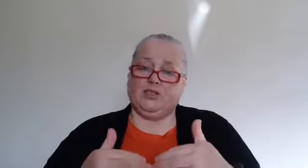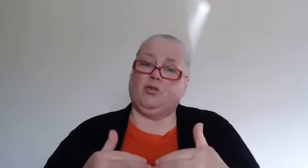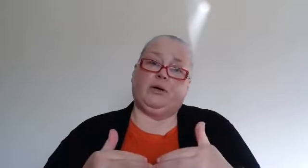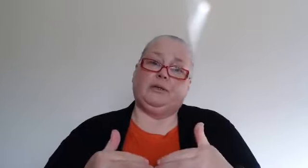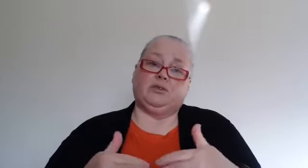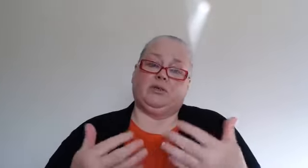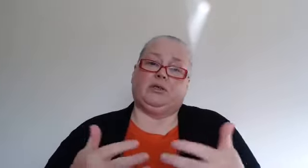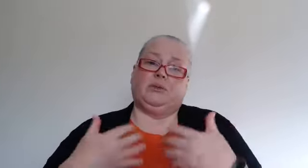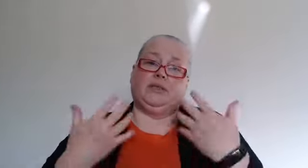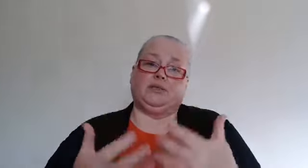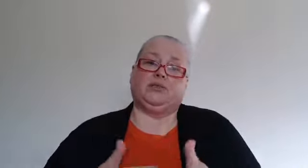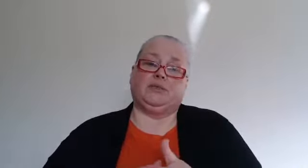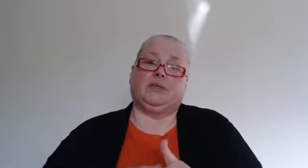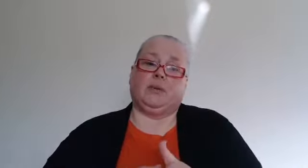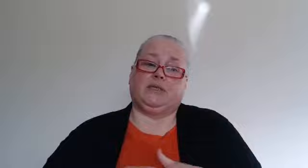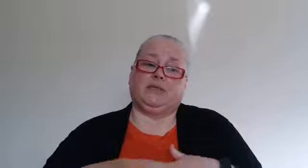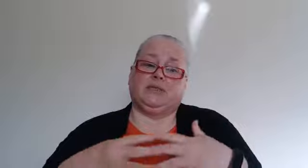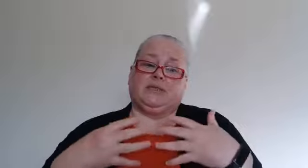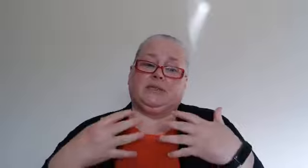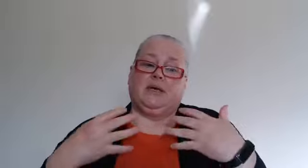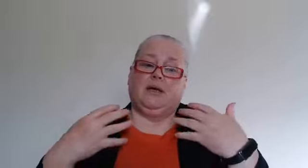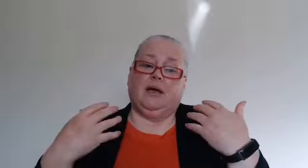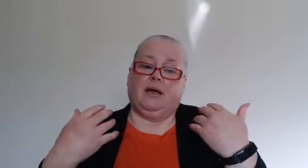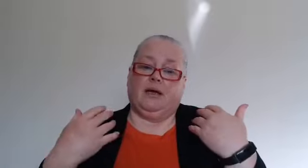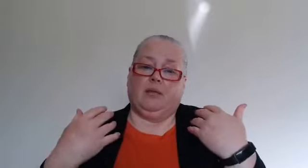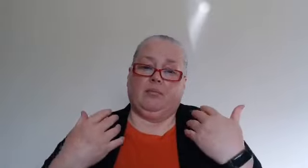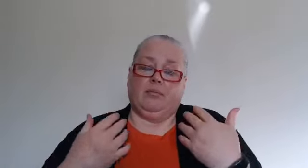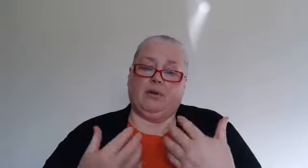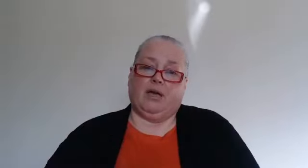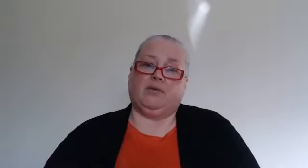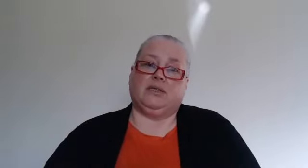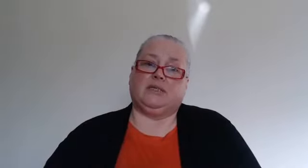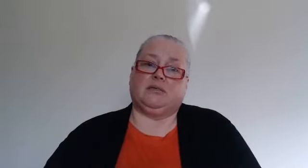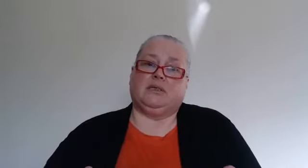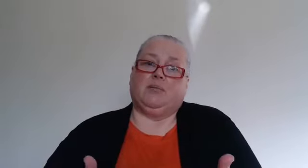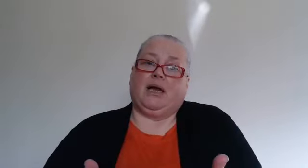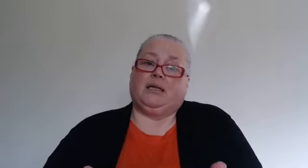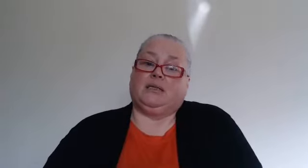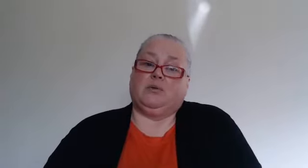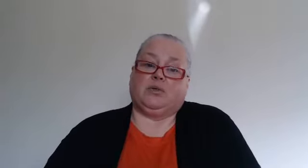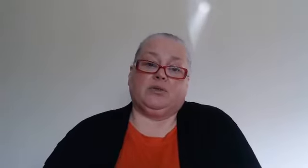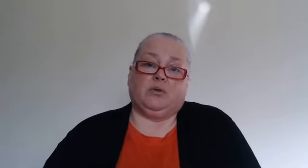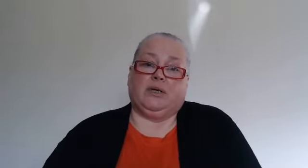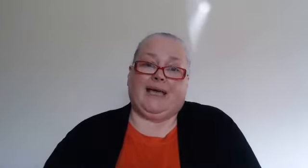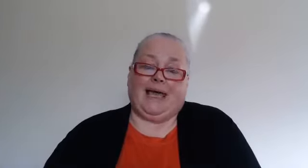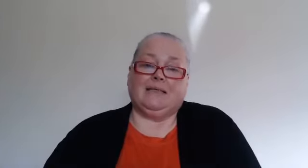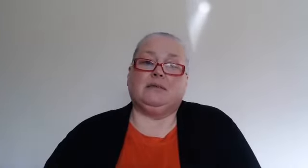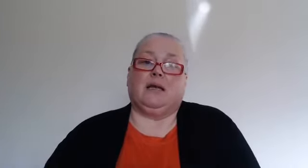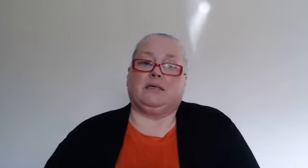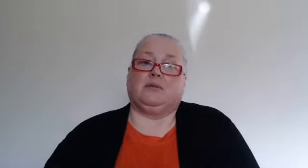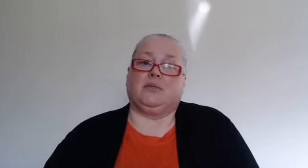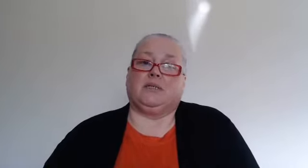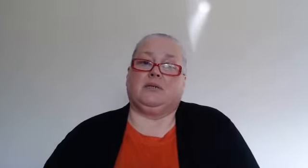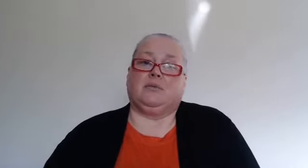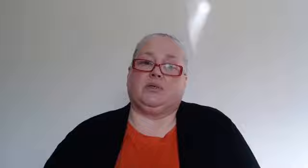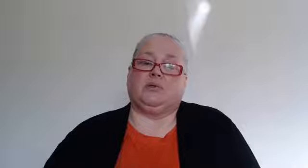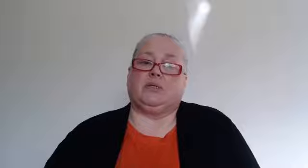Enjoy Halloween, enjoy the celebrations, have a nice time, and I will talk to you all again the next time I see you in about 2 weeks'